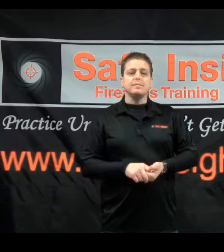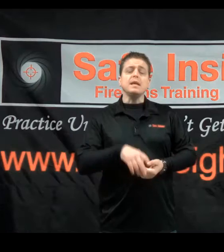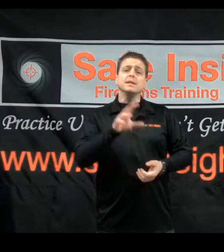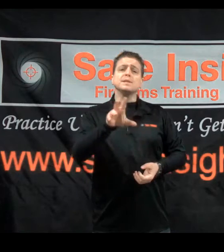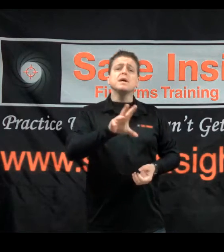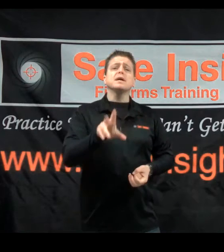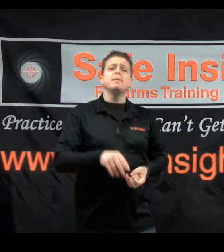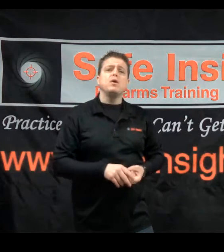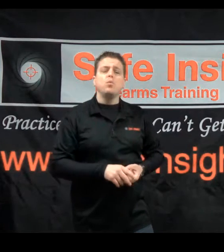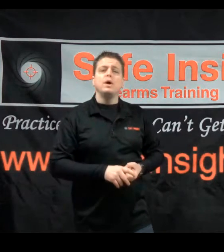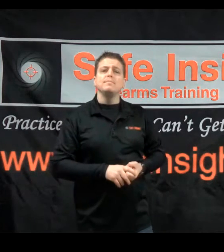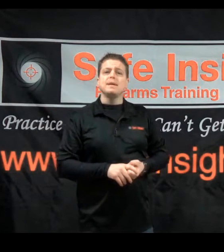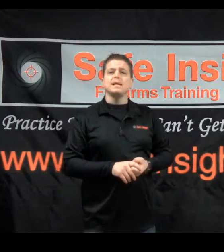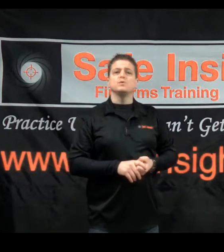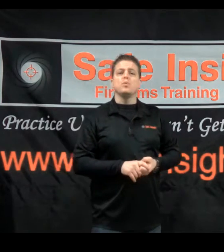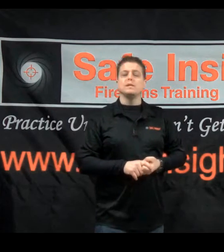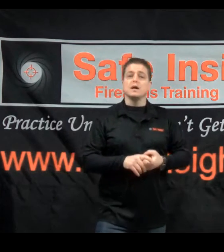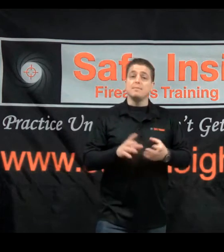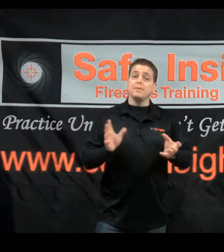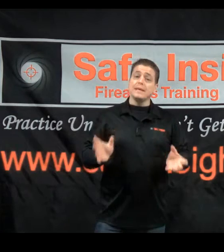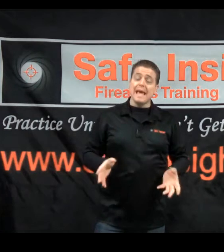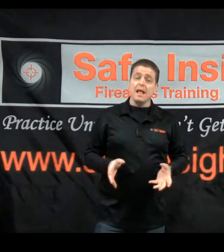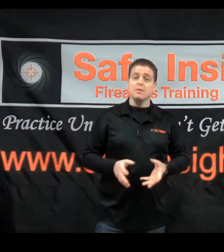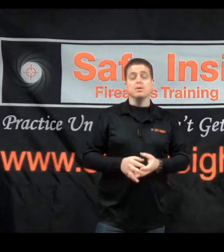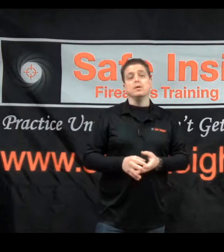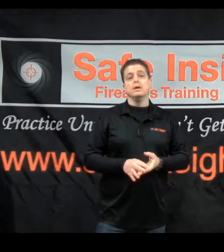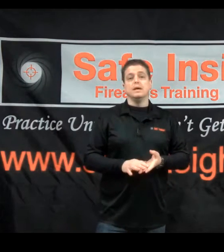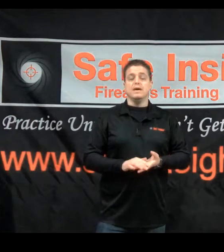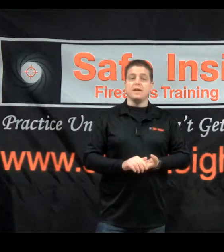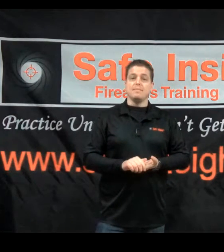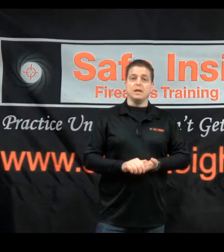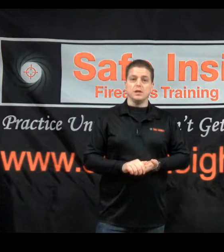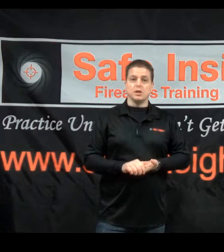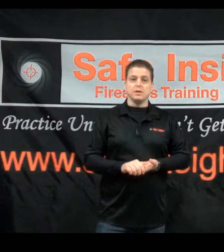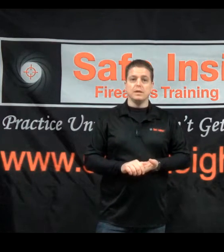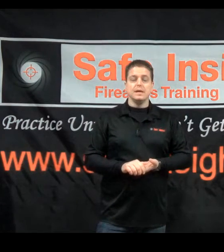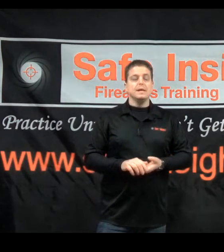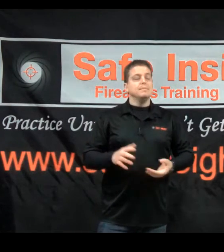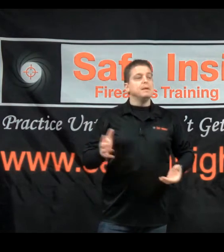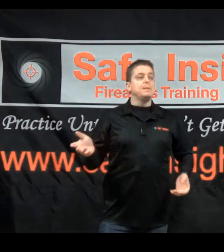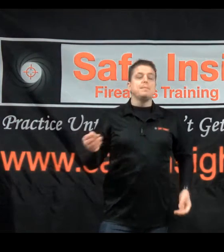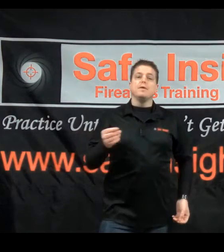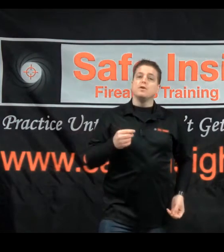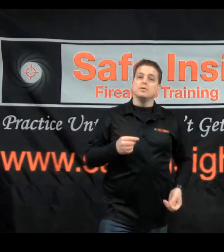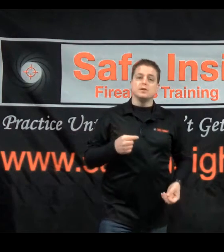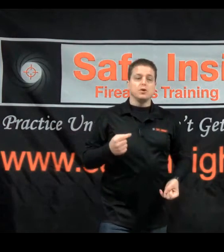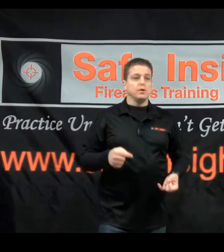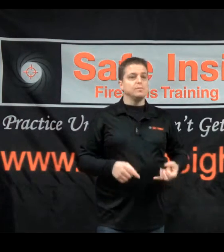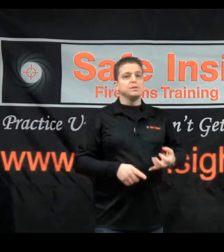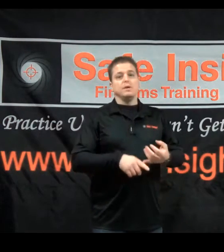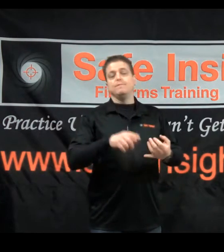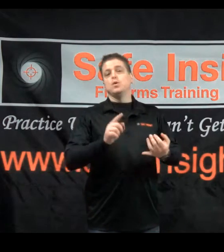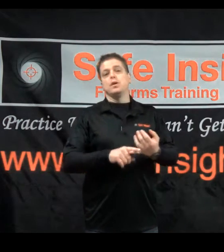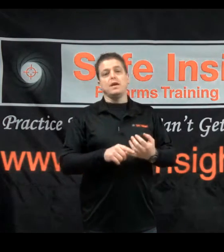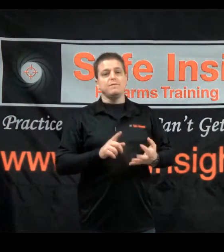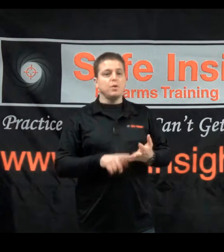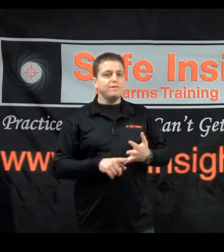Let's talk about what it means when we talk about the caliber of ammunition. Many people have heard the terms 40,